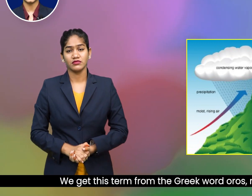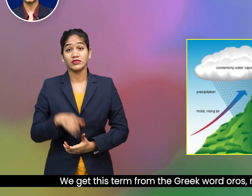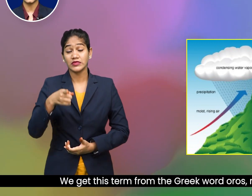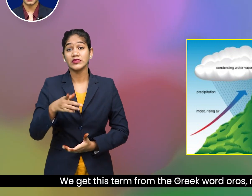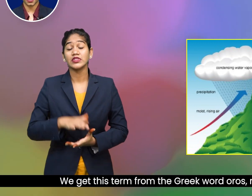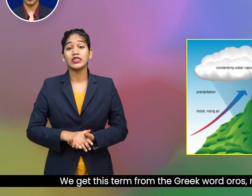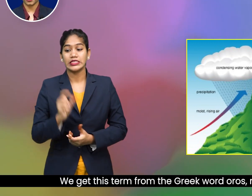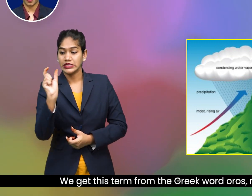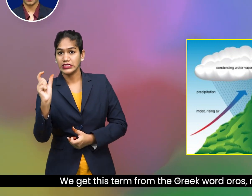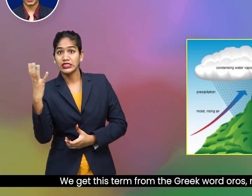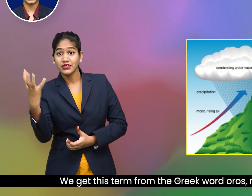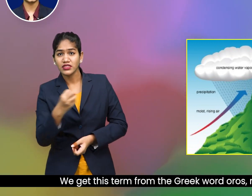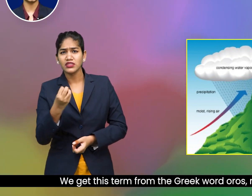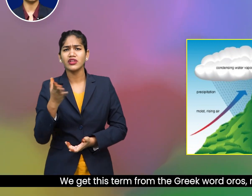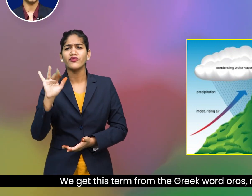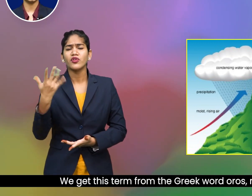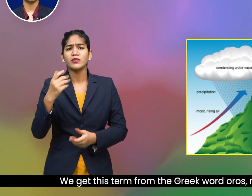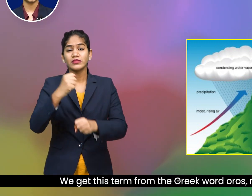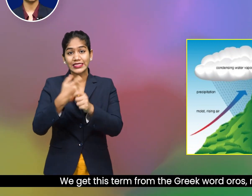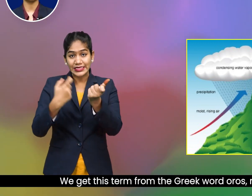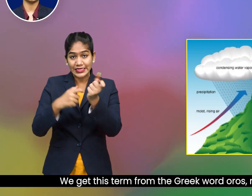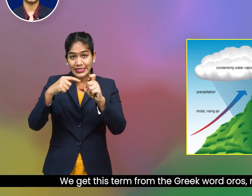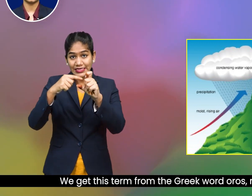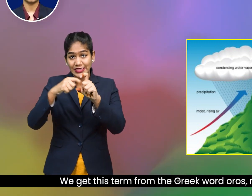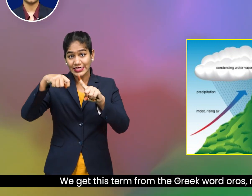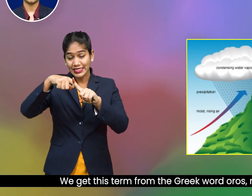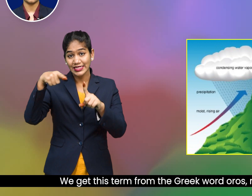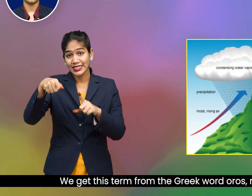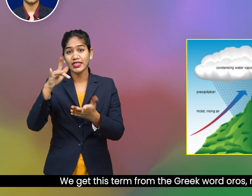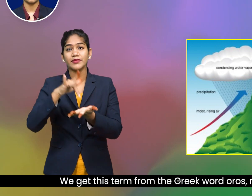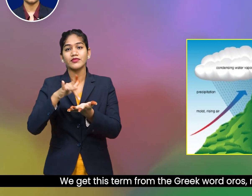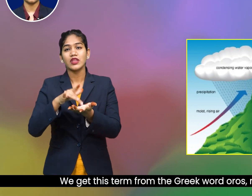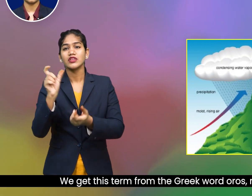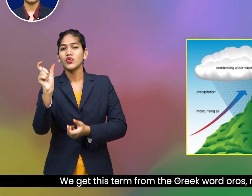We get this term from the Greek word oros,